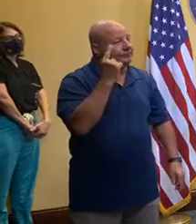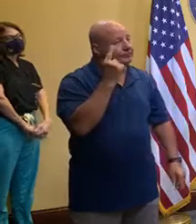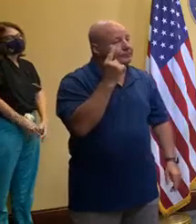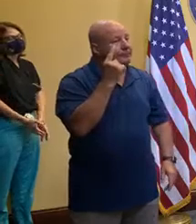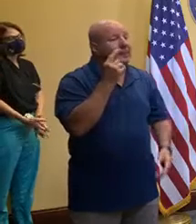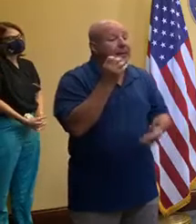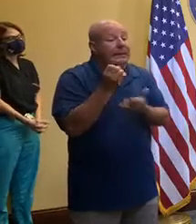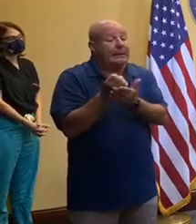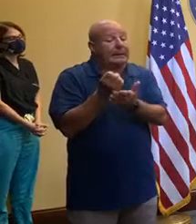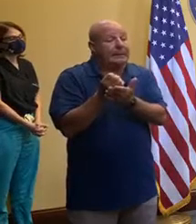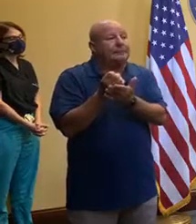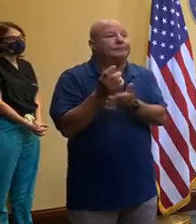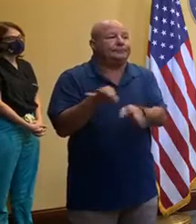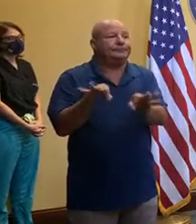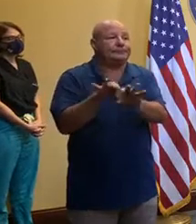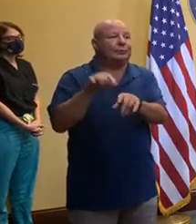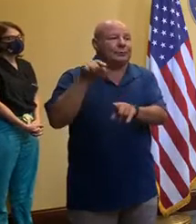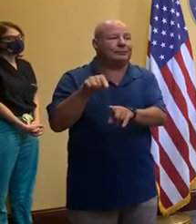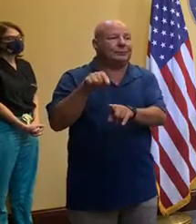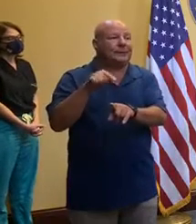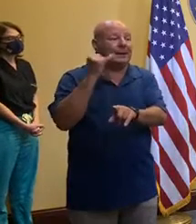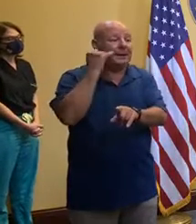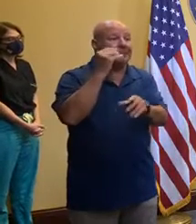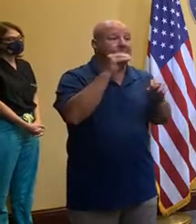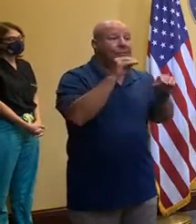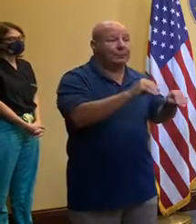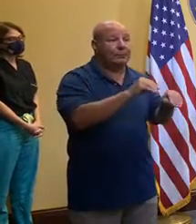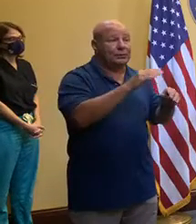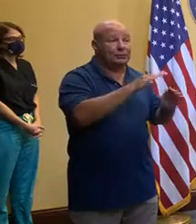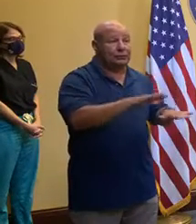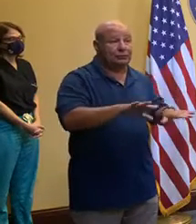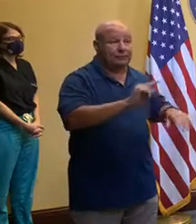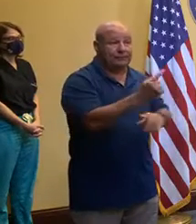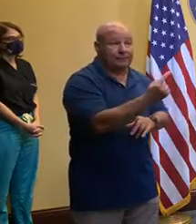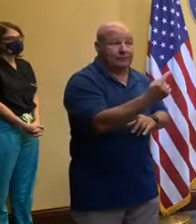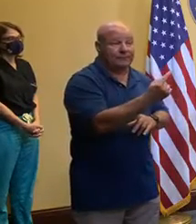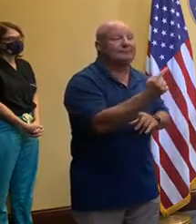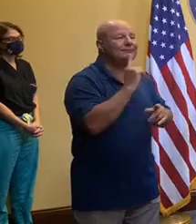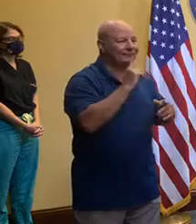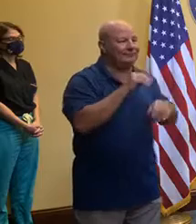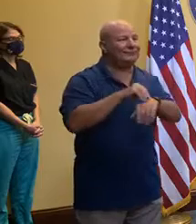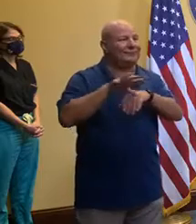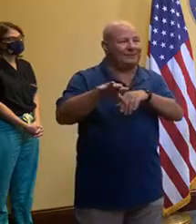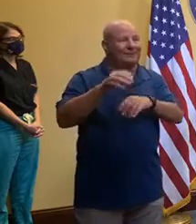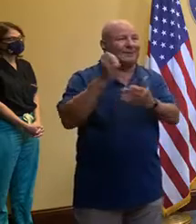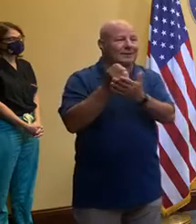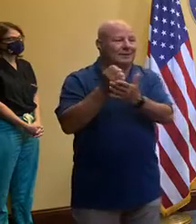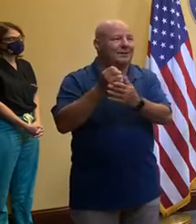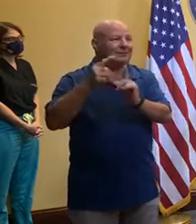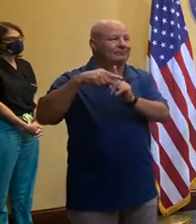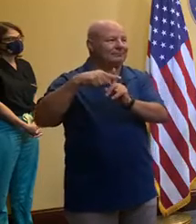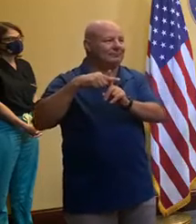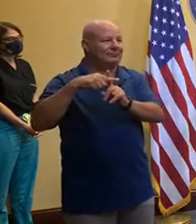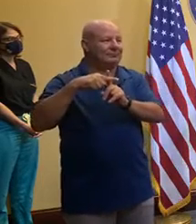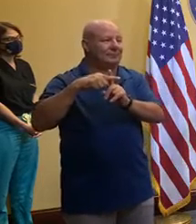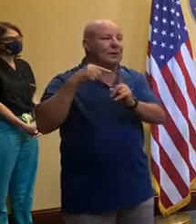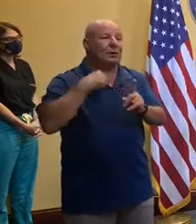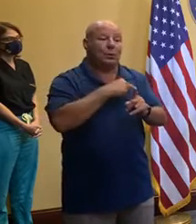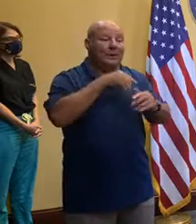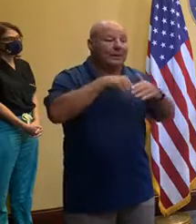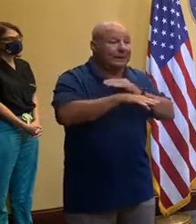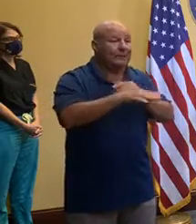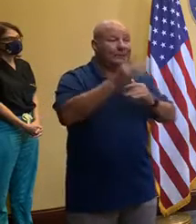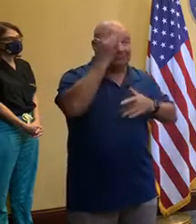our economy if we put our children first. And we, again, entered this pandemic at a